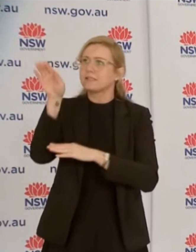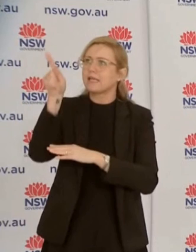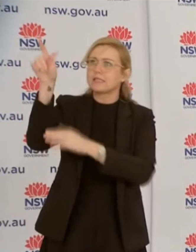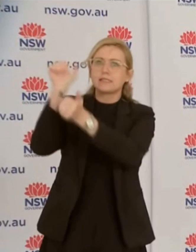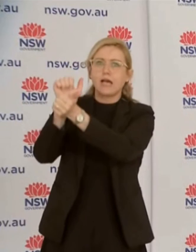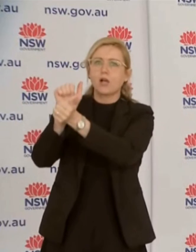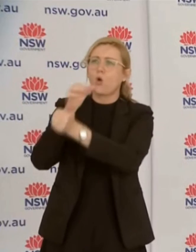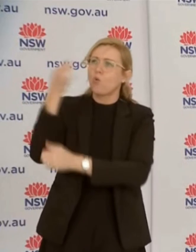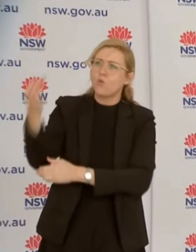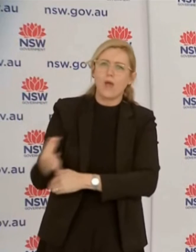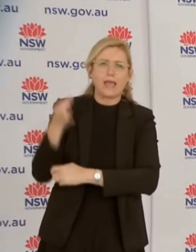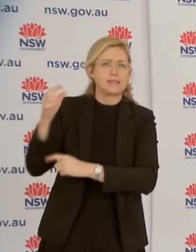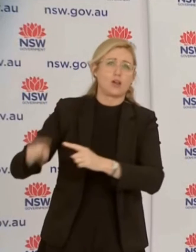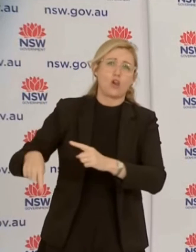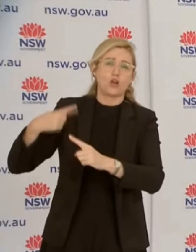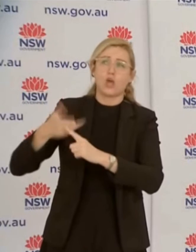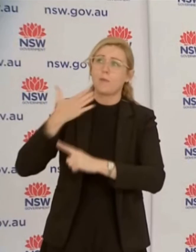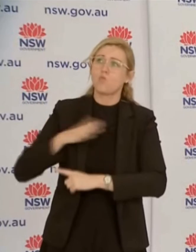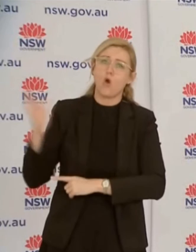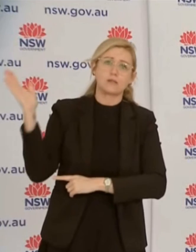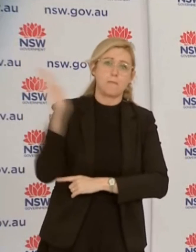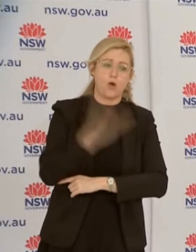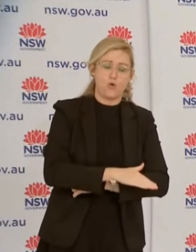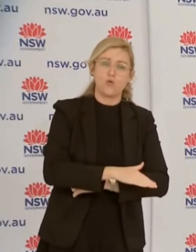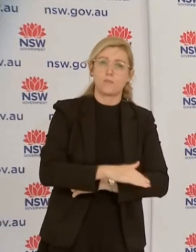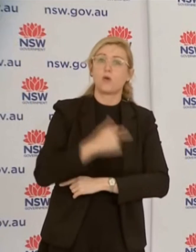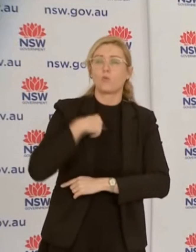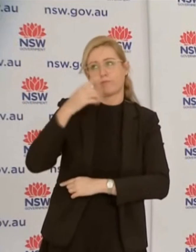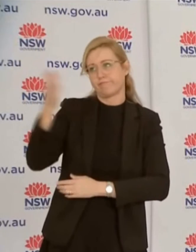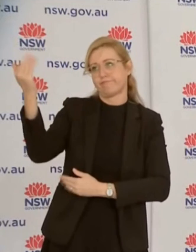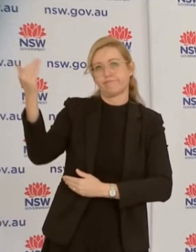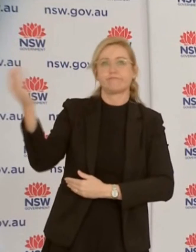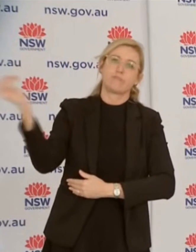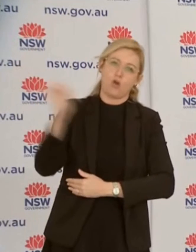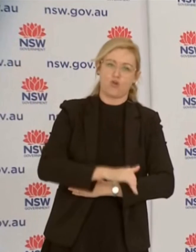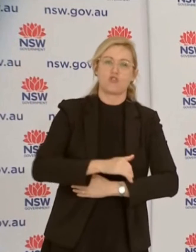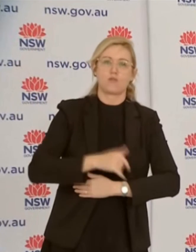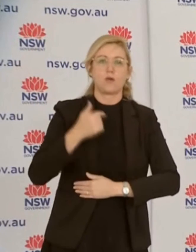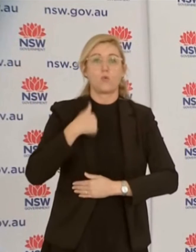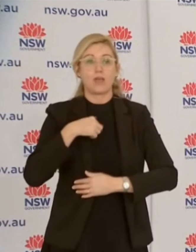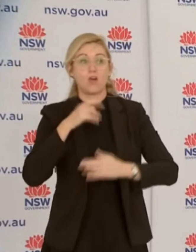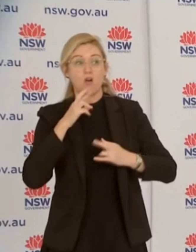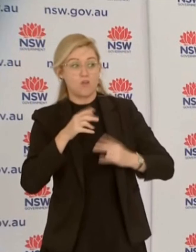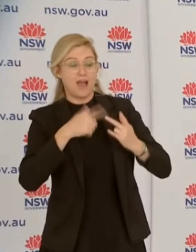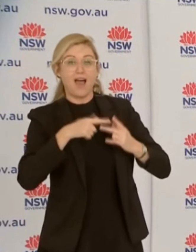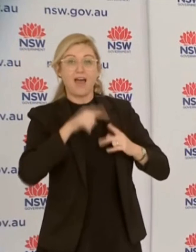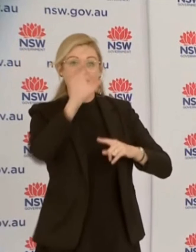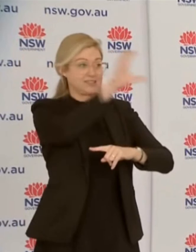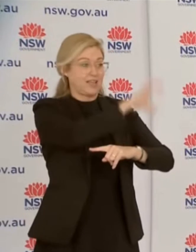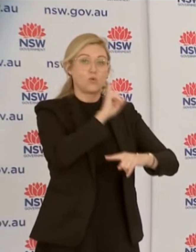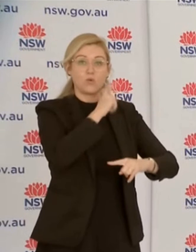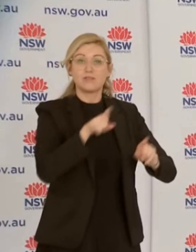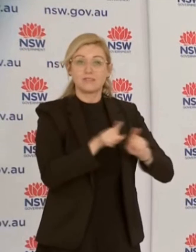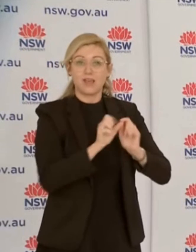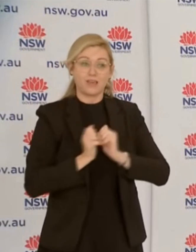come home. And that is something I think New South Wales can do to support other states, and I hope that all states pull together and stick to our